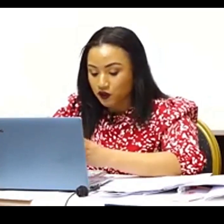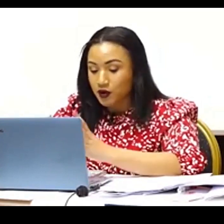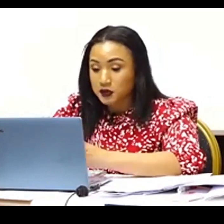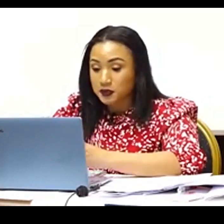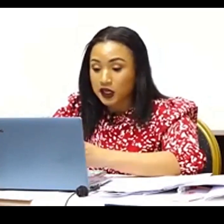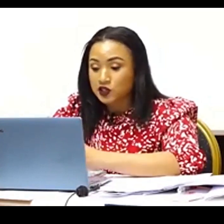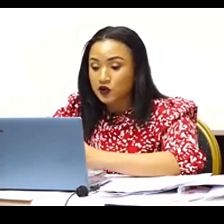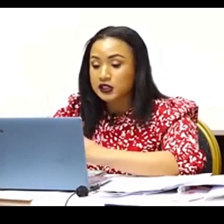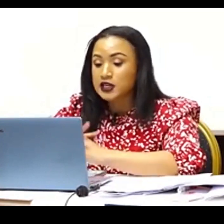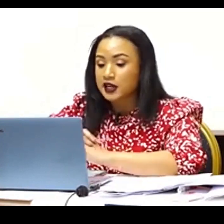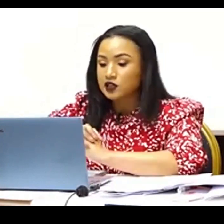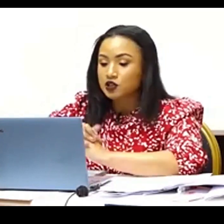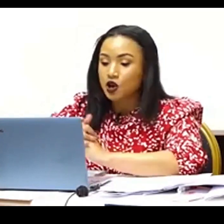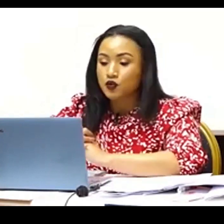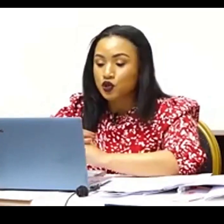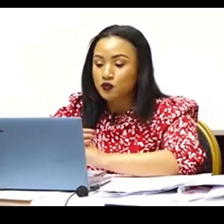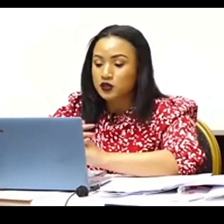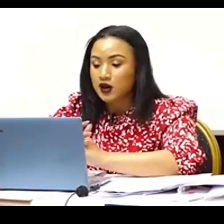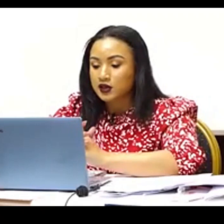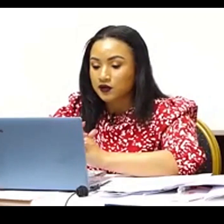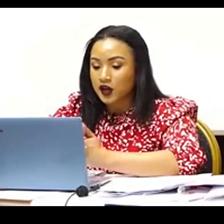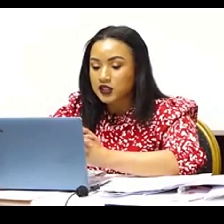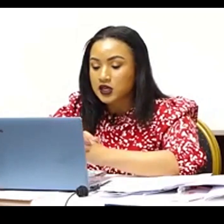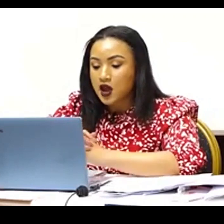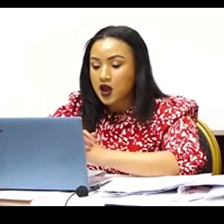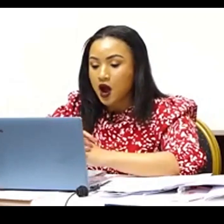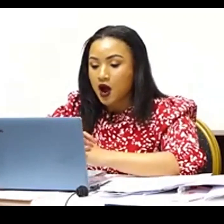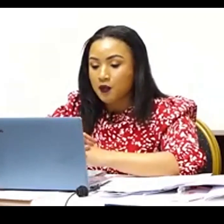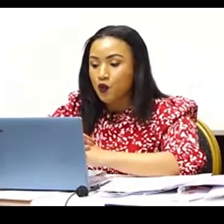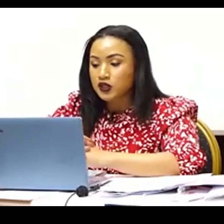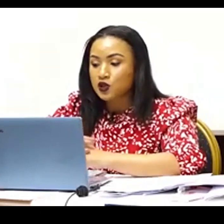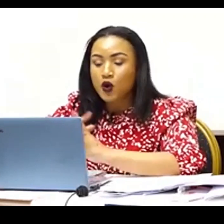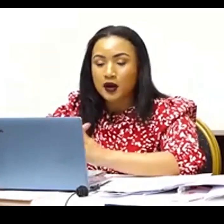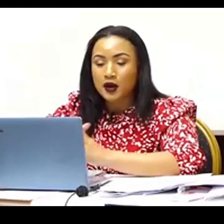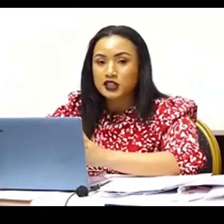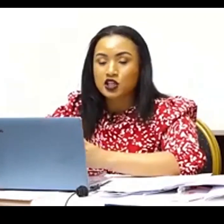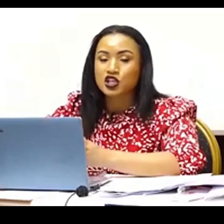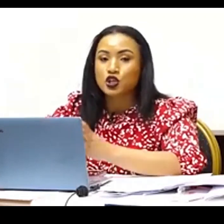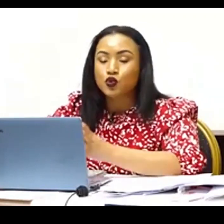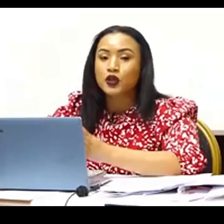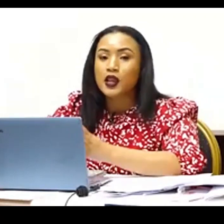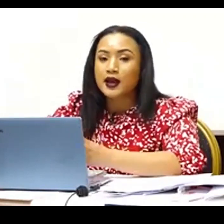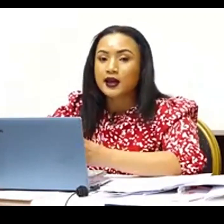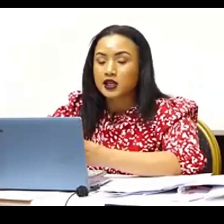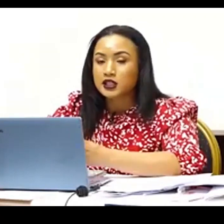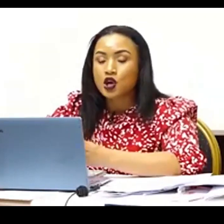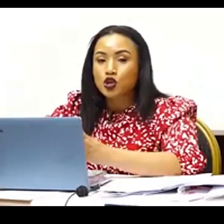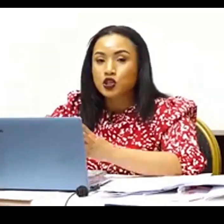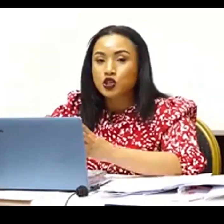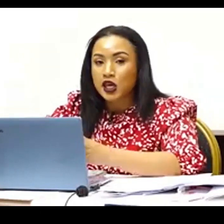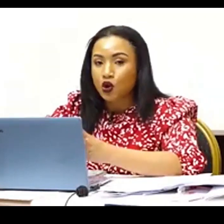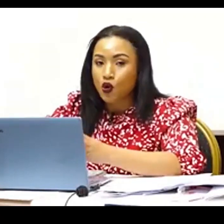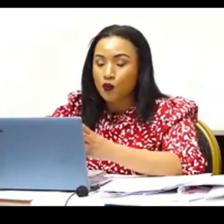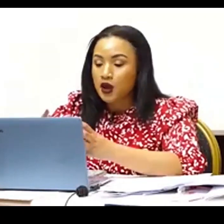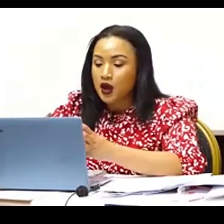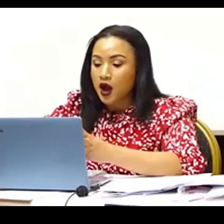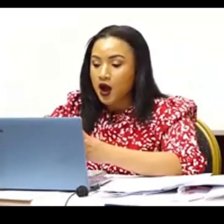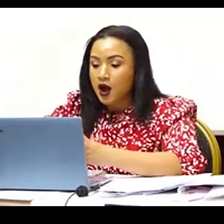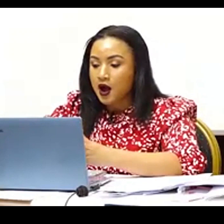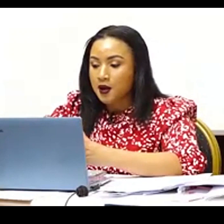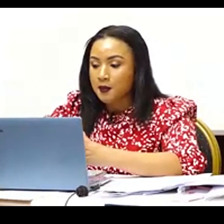remarks from our speakers. So I'd like to start with you, Ms. Ryder, first. What's the one message that you would like us to take